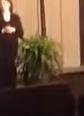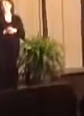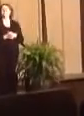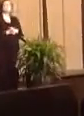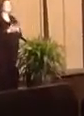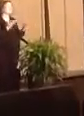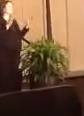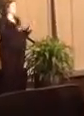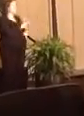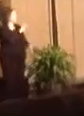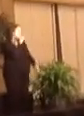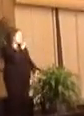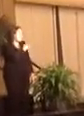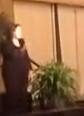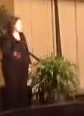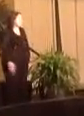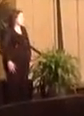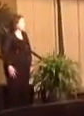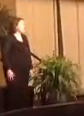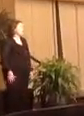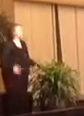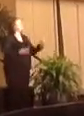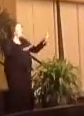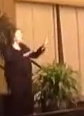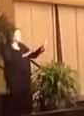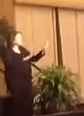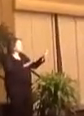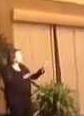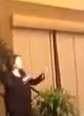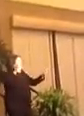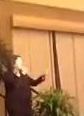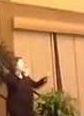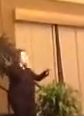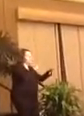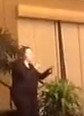Totally Milwaukee. I would say my favorite, other than Milwaukee,